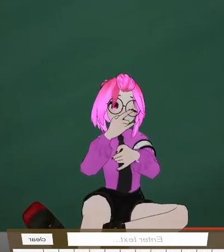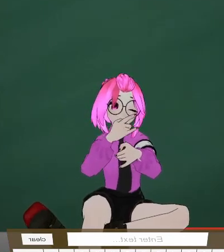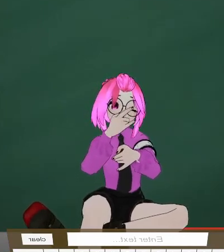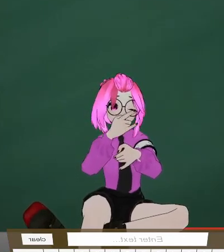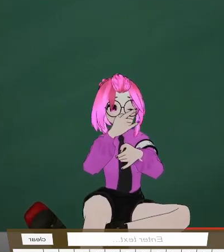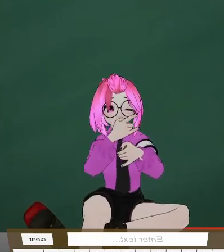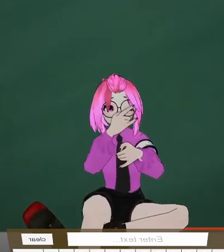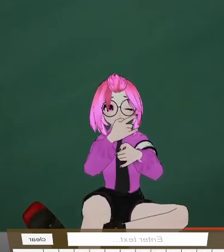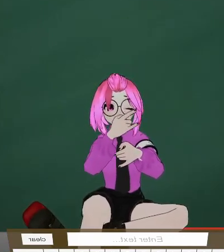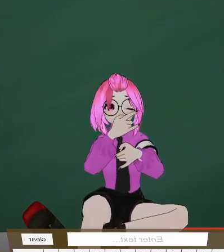alcohol